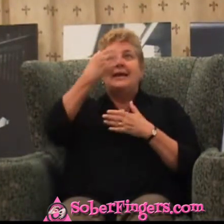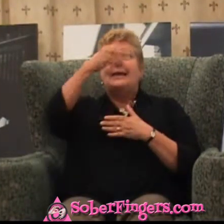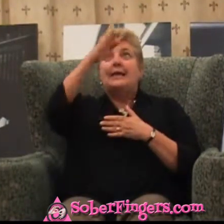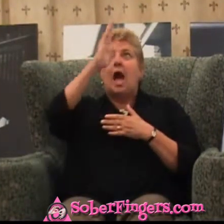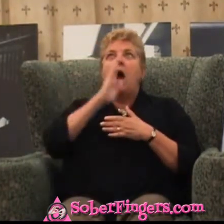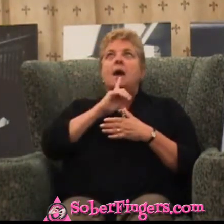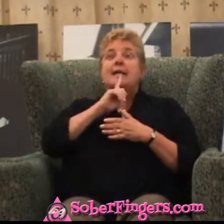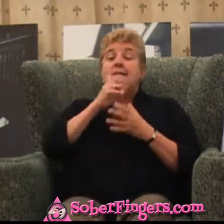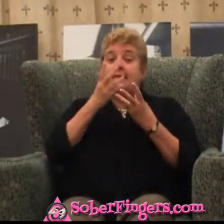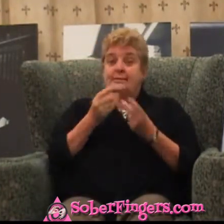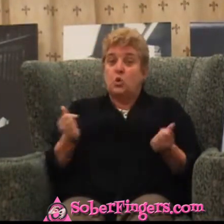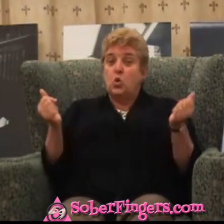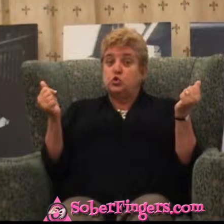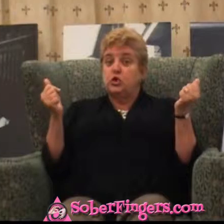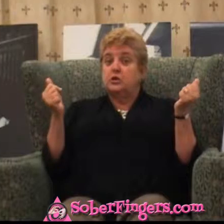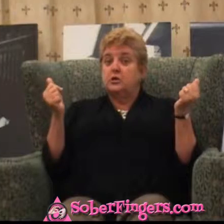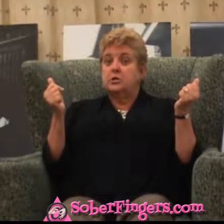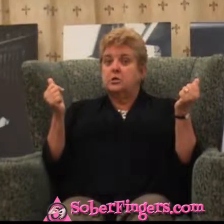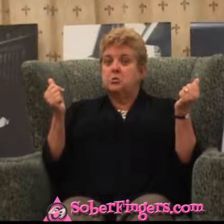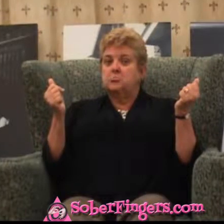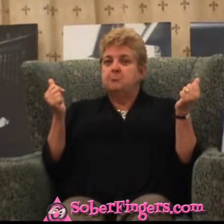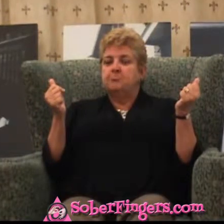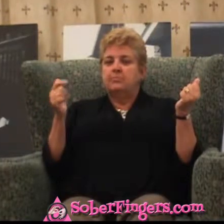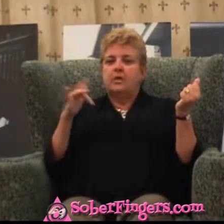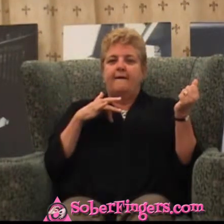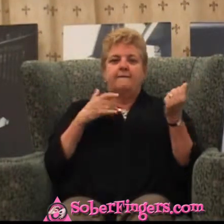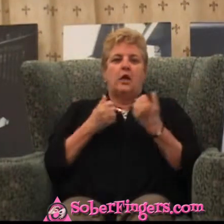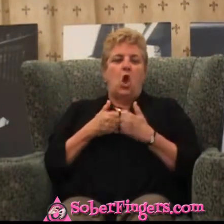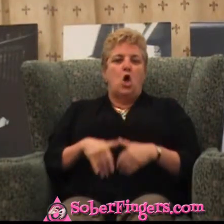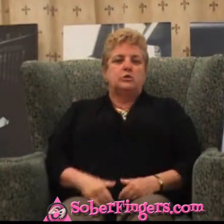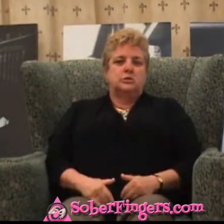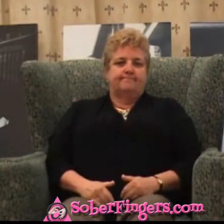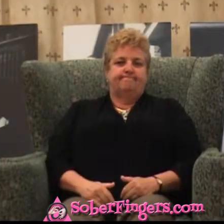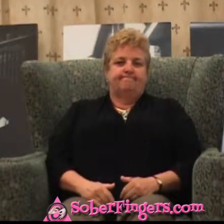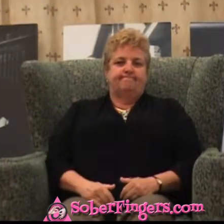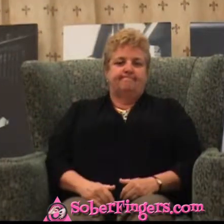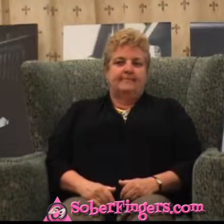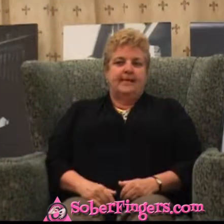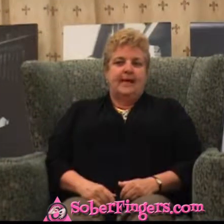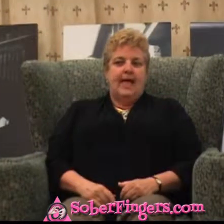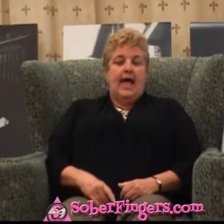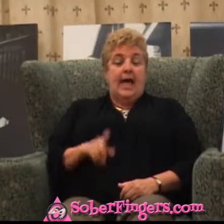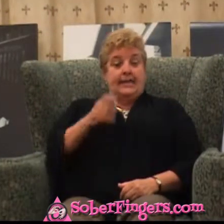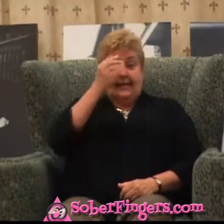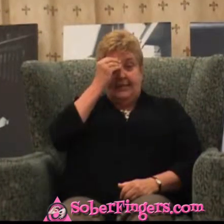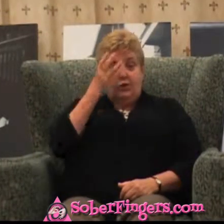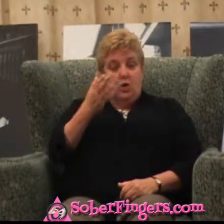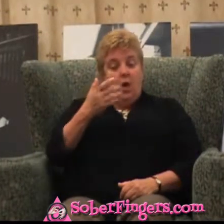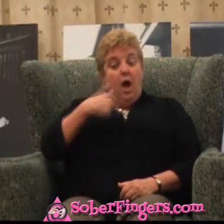solution, I felt lost. Because I need to let you know that I was raised by that mother